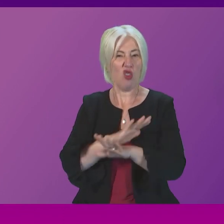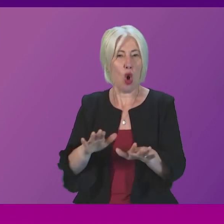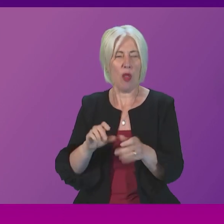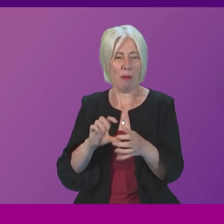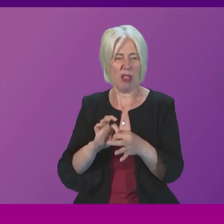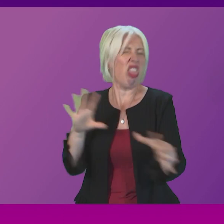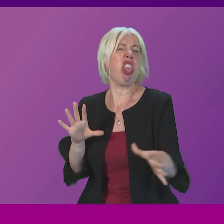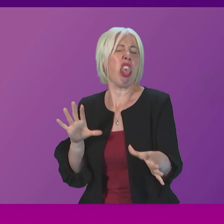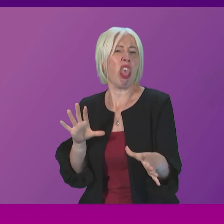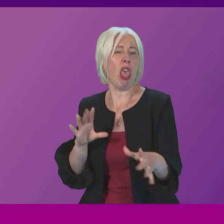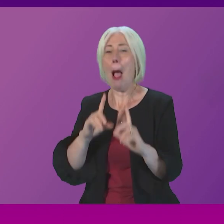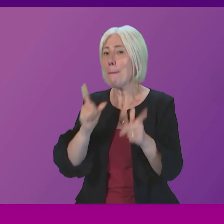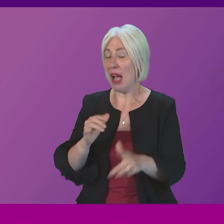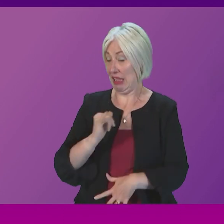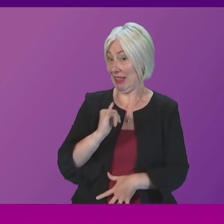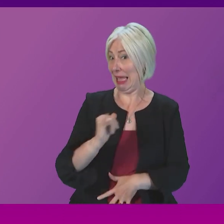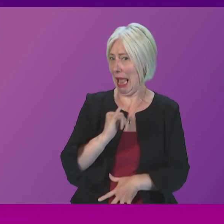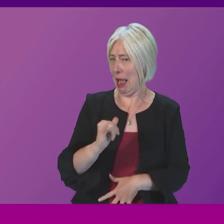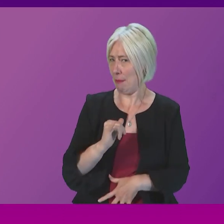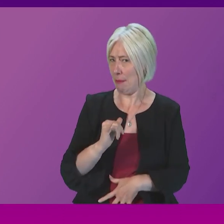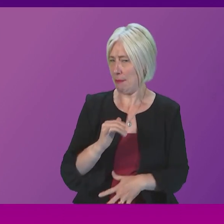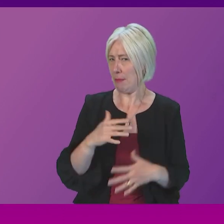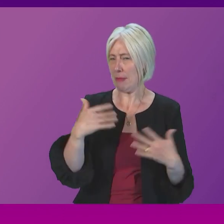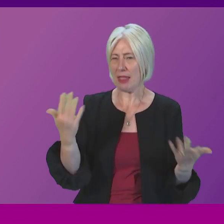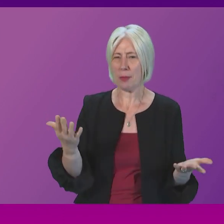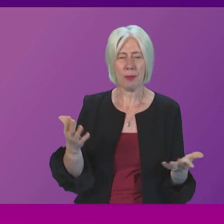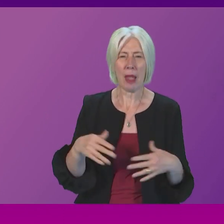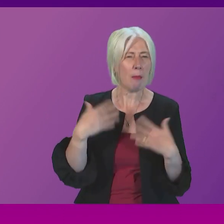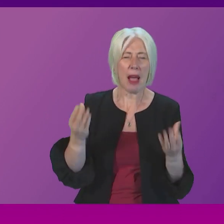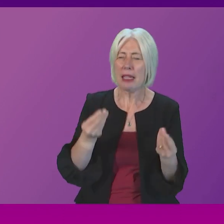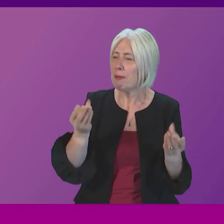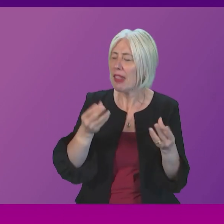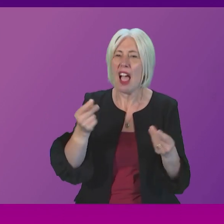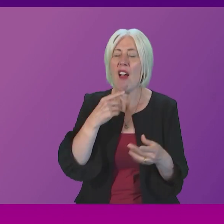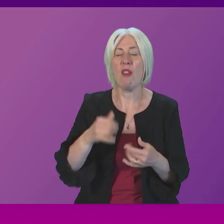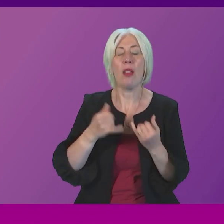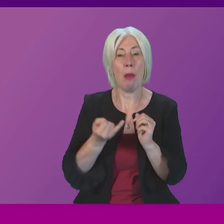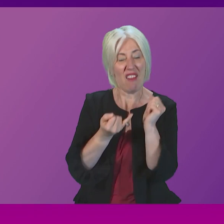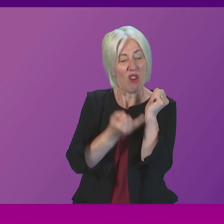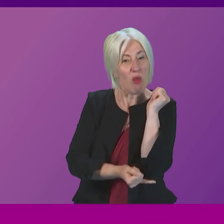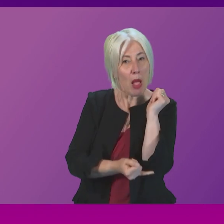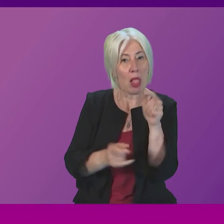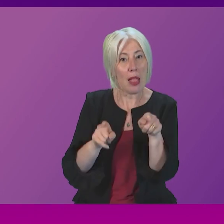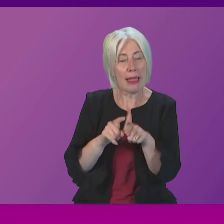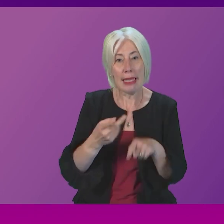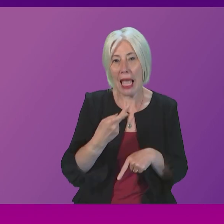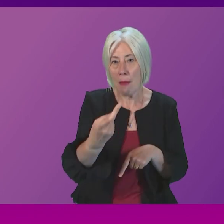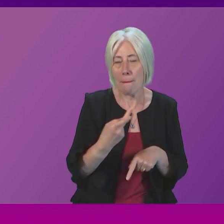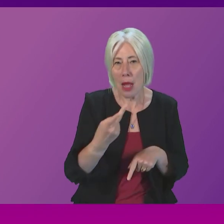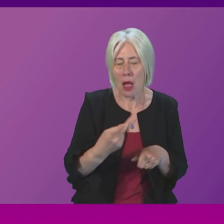have the same sort of, I can't think of another word, not like vulnerabilities as other people,